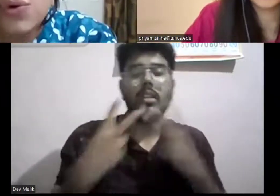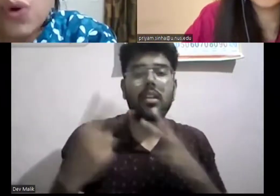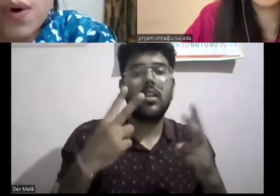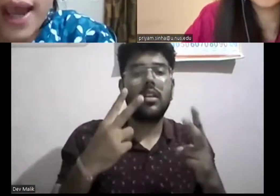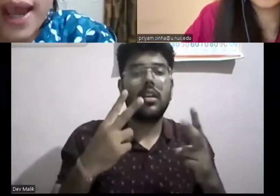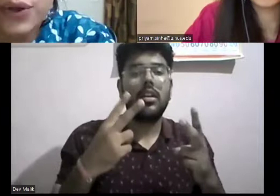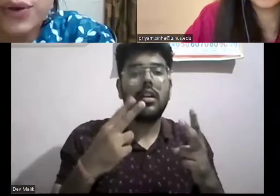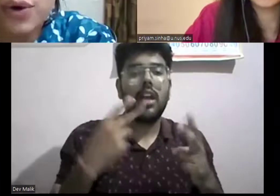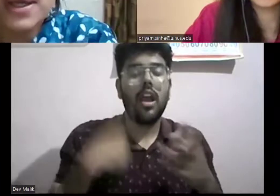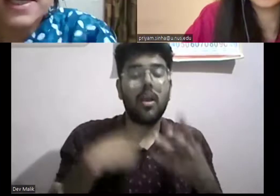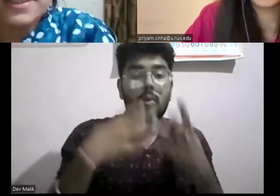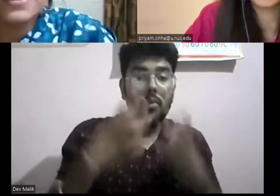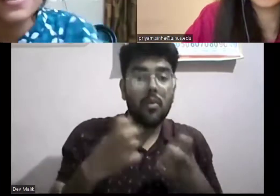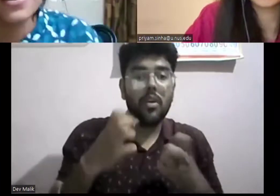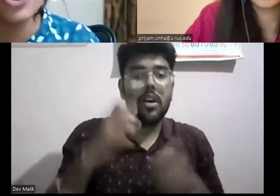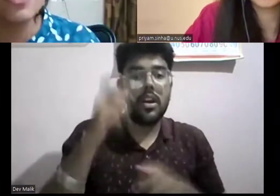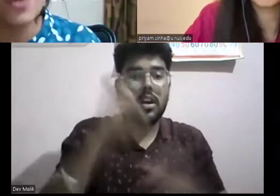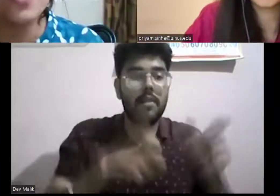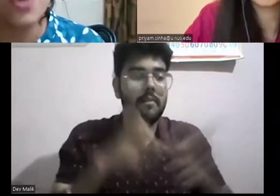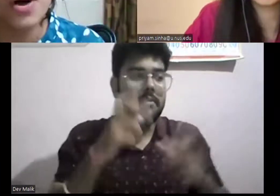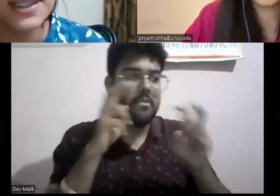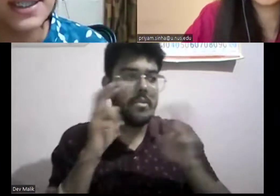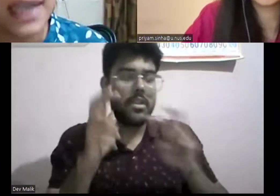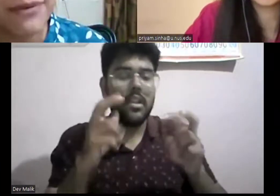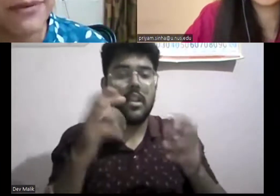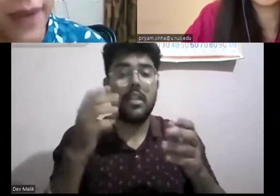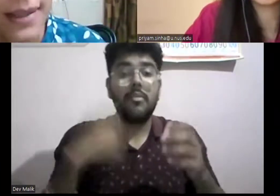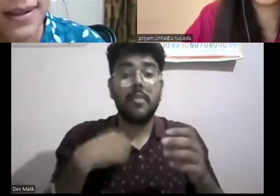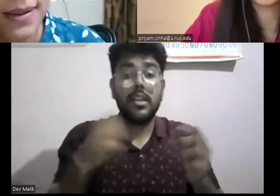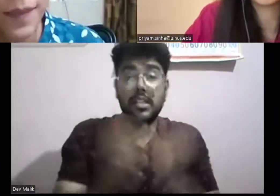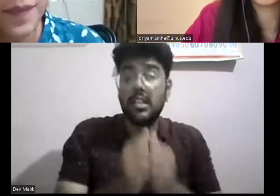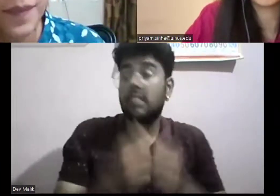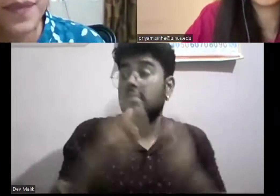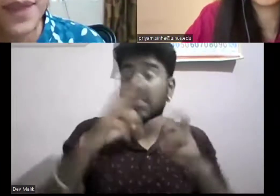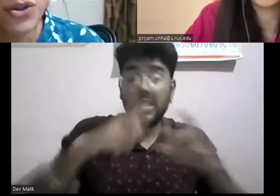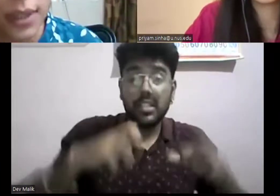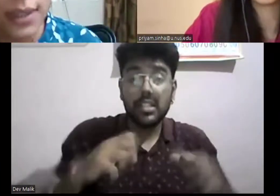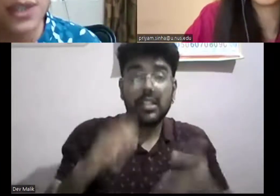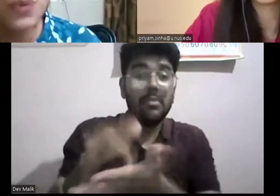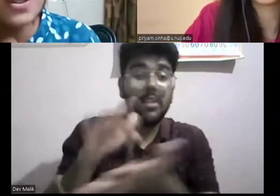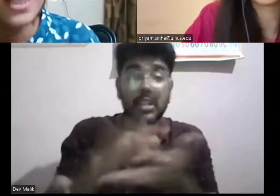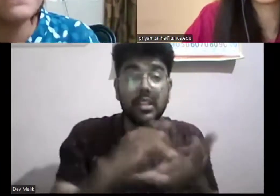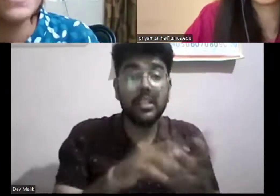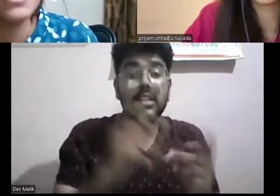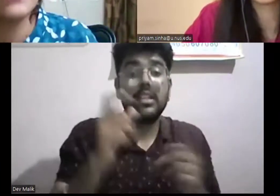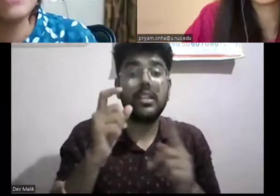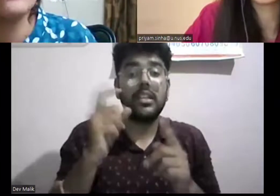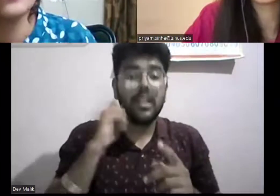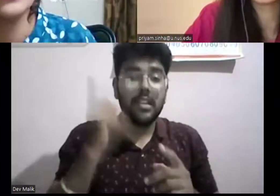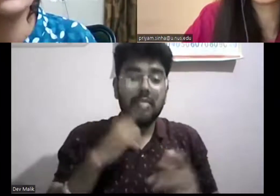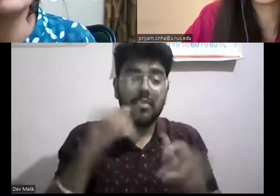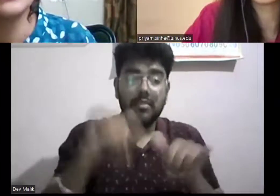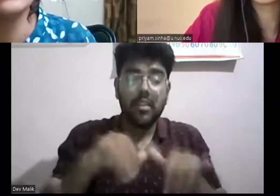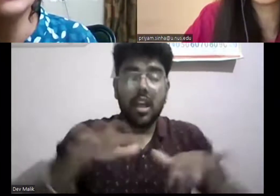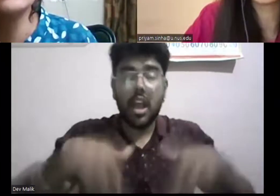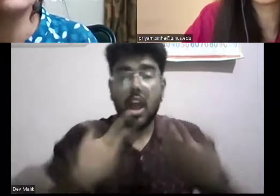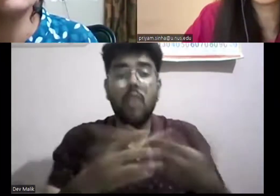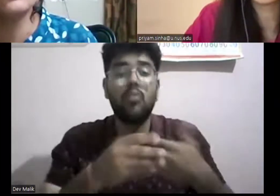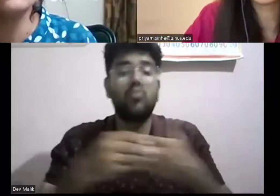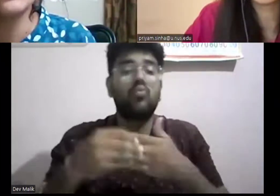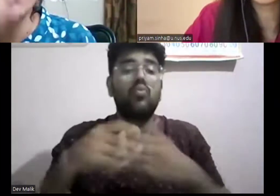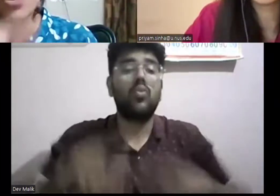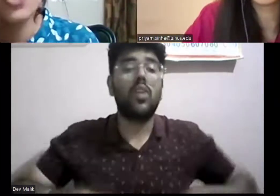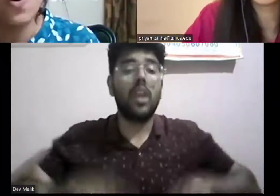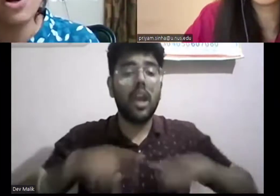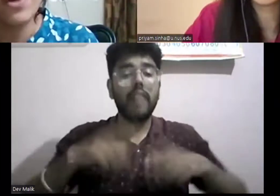need to go and, you know, research about what are the deaf ways. So this is what I'm saying when I'm trying to tell you that, you